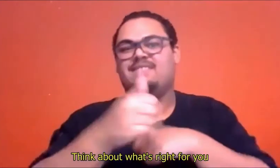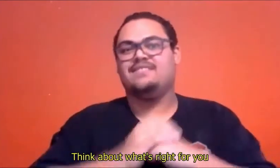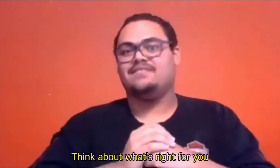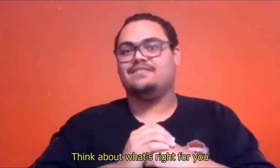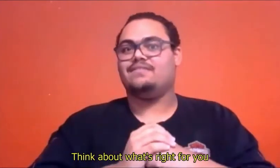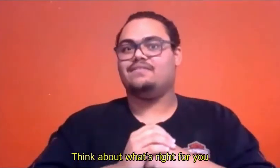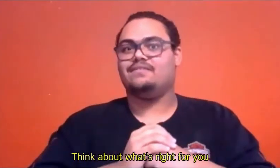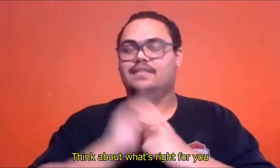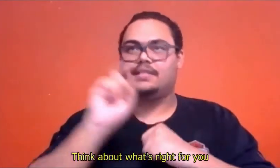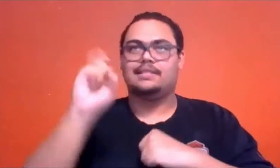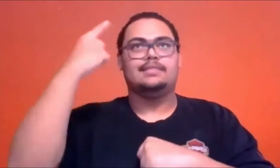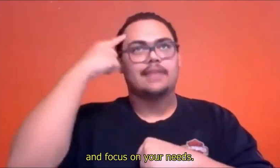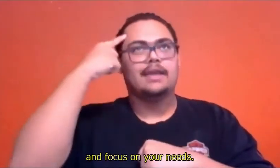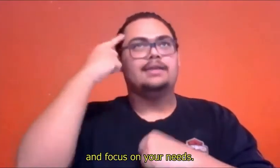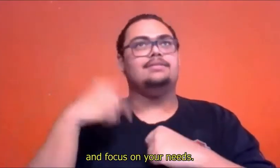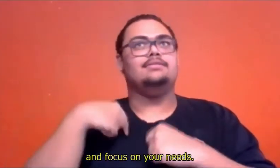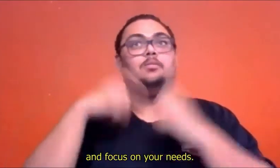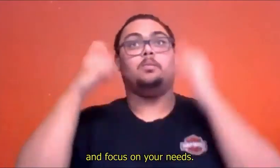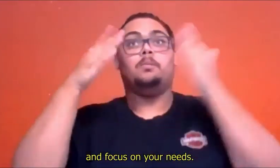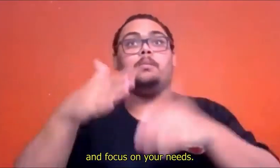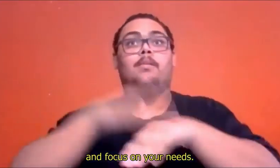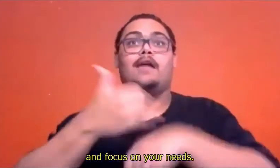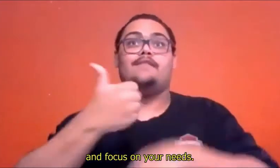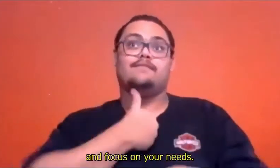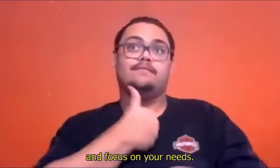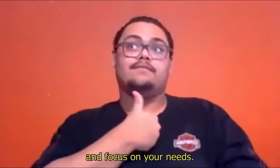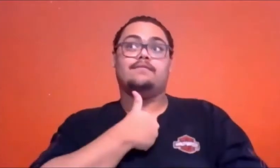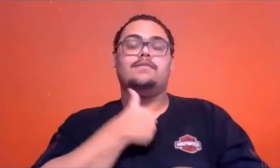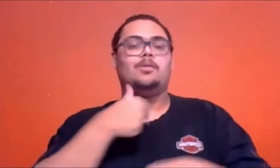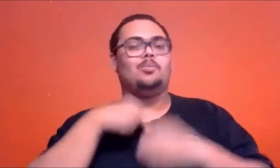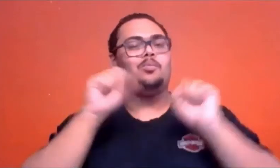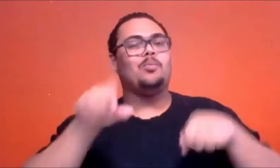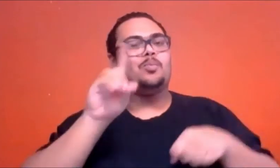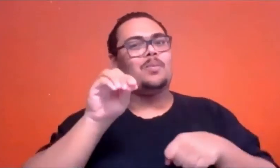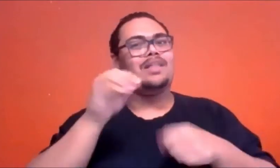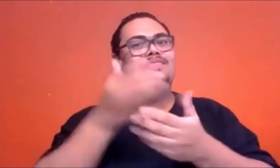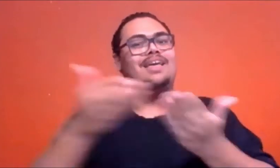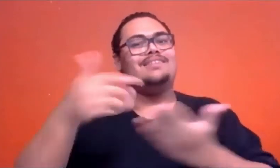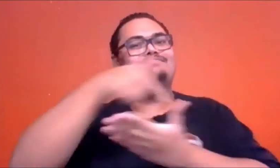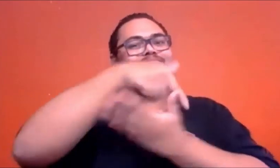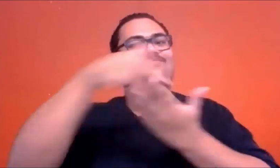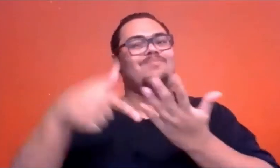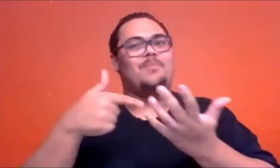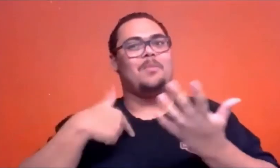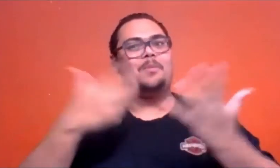Think about what's right for you and focus on your needs.